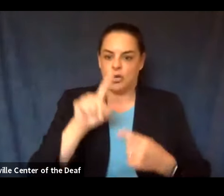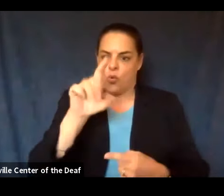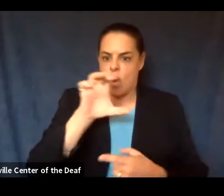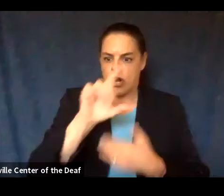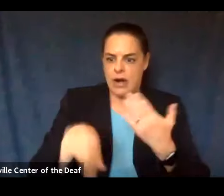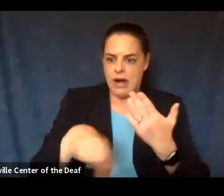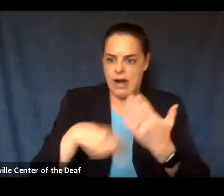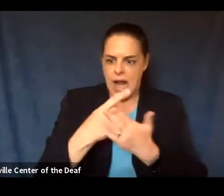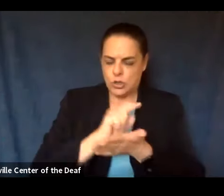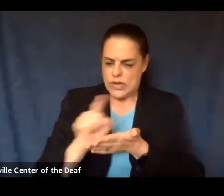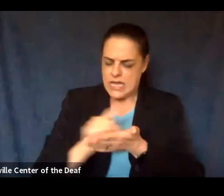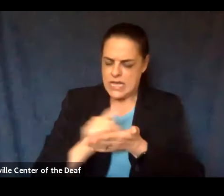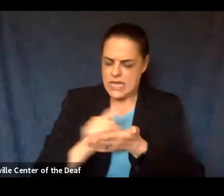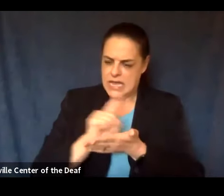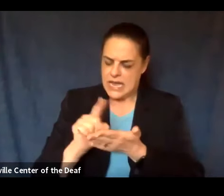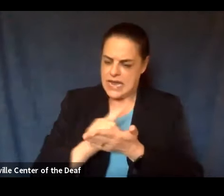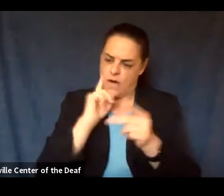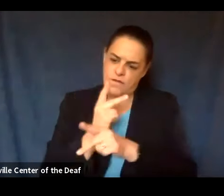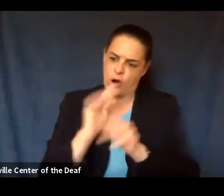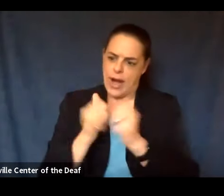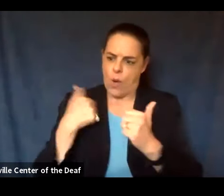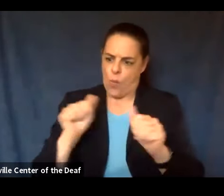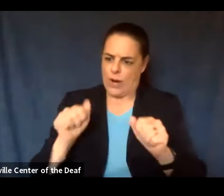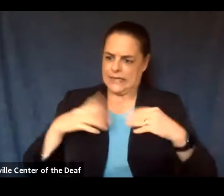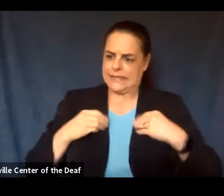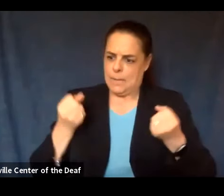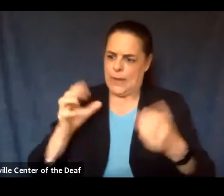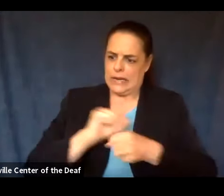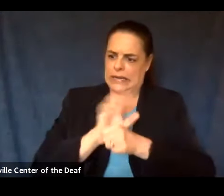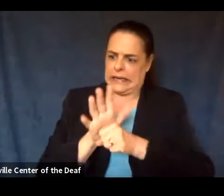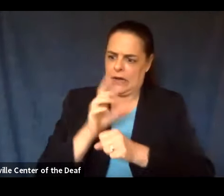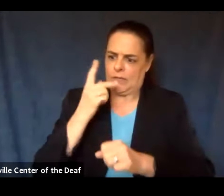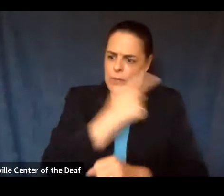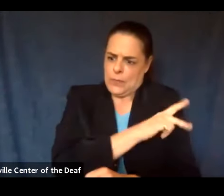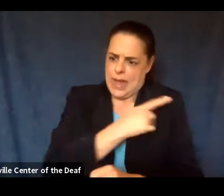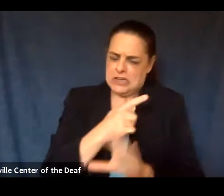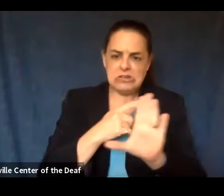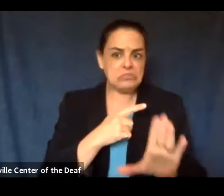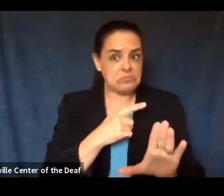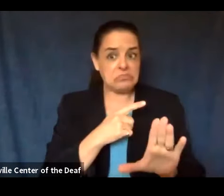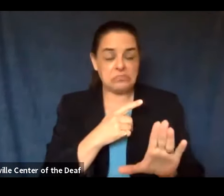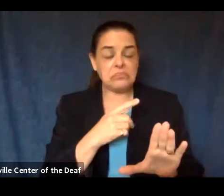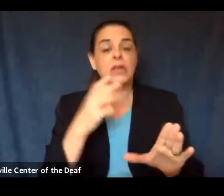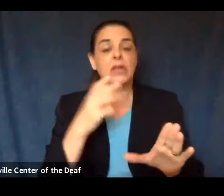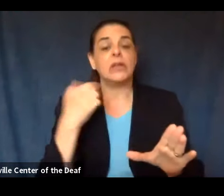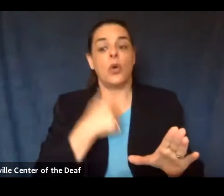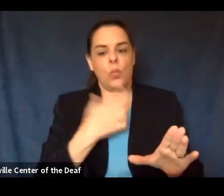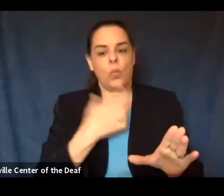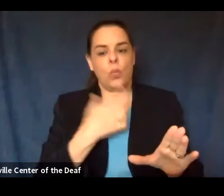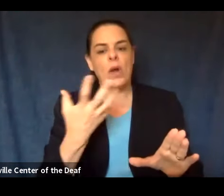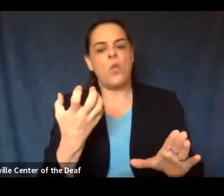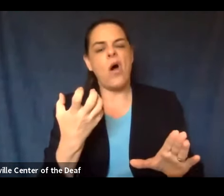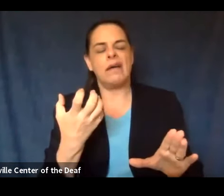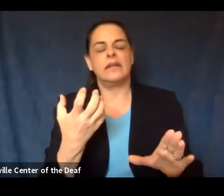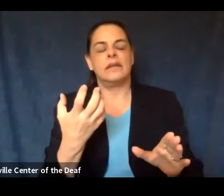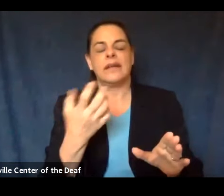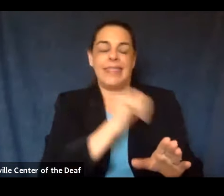that point. We wanted to resume those elective services or non-essential services that we